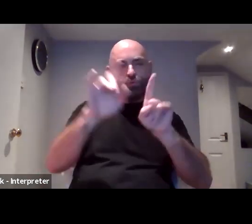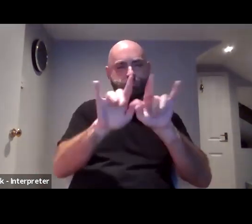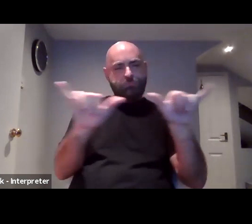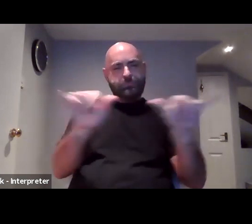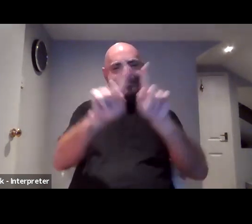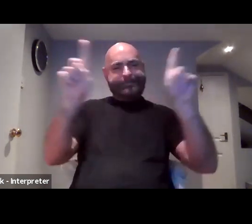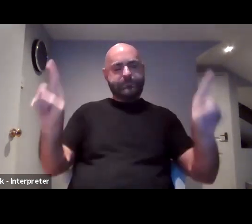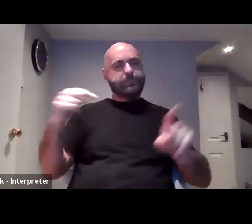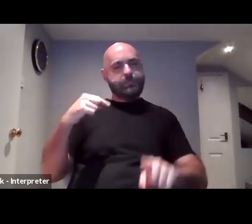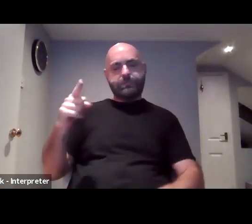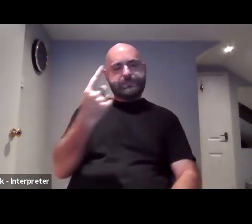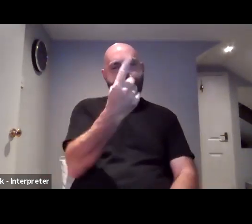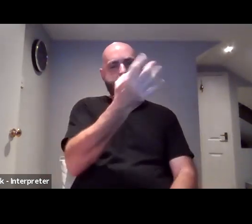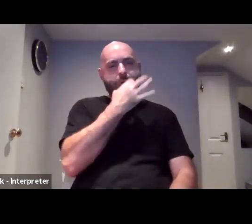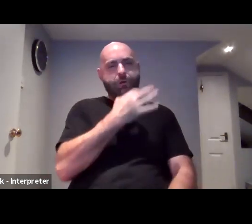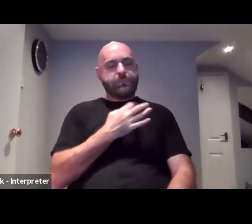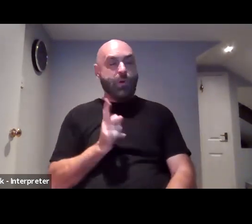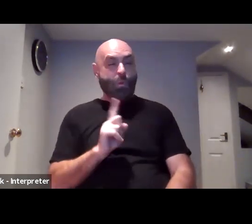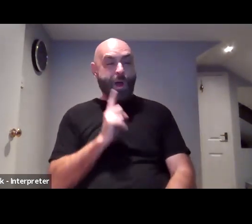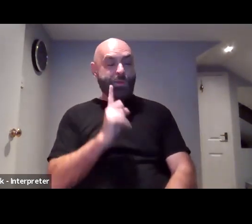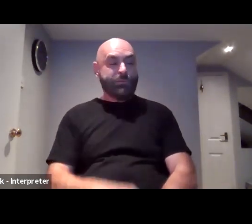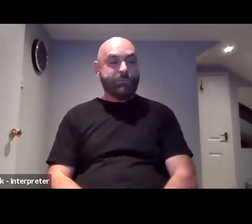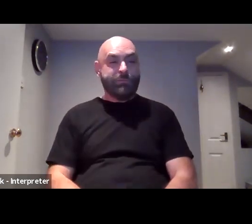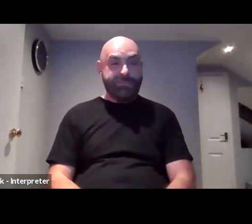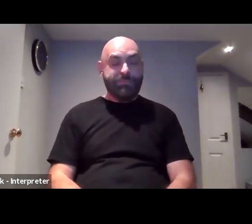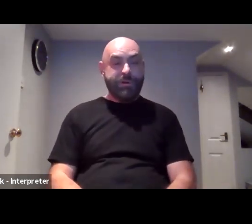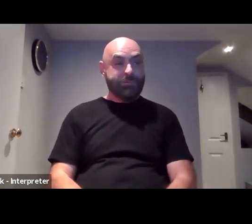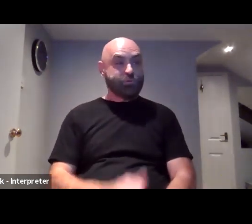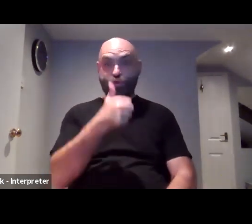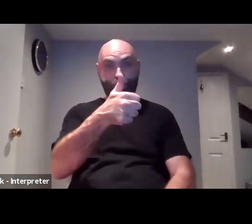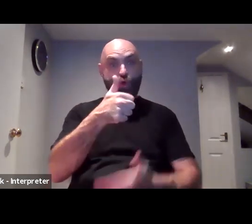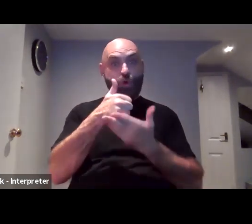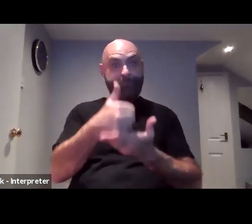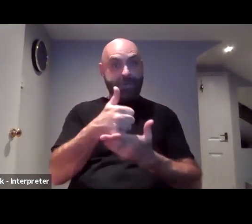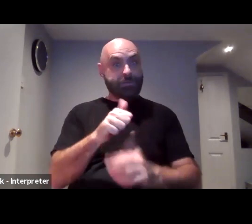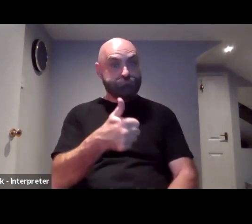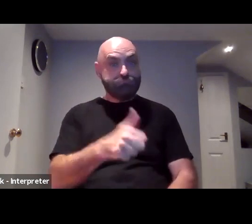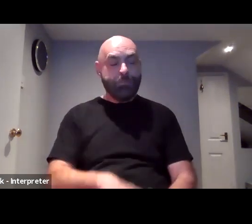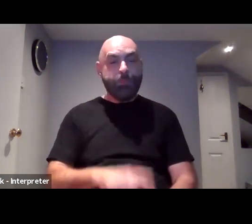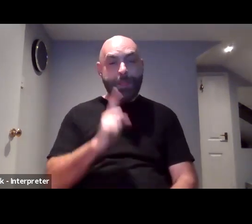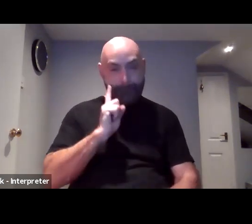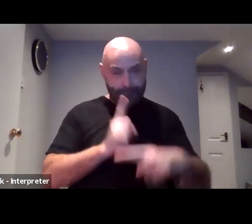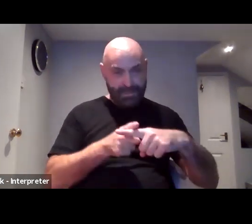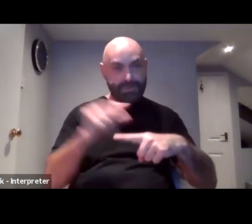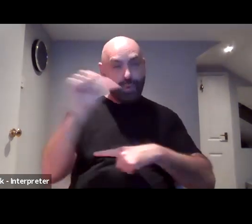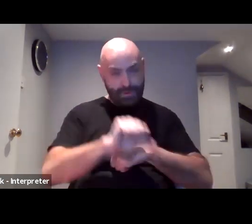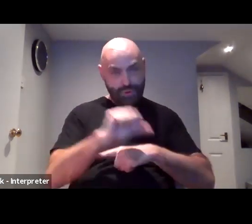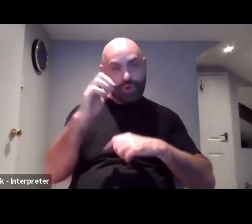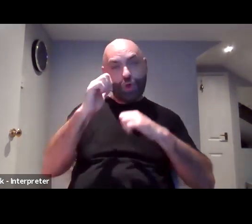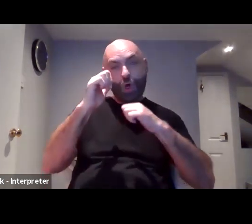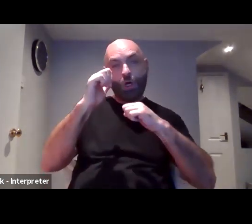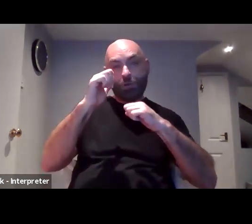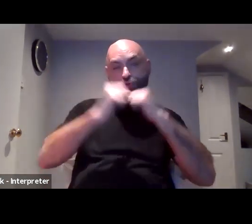And I was asked what I thought of that. I said, very good advice. And we should deal with structural